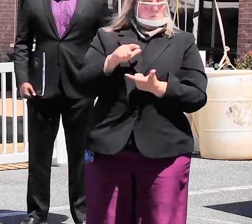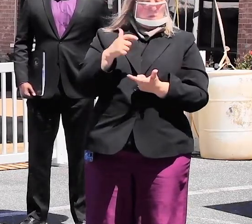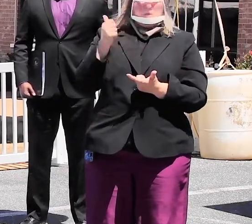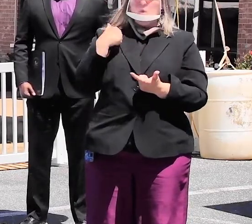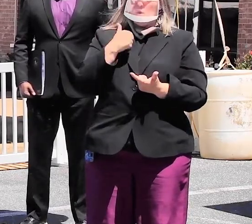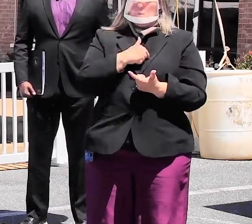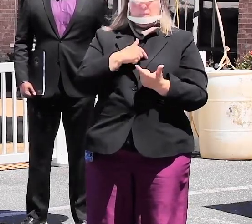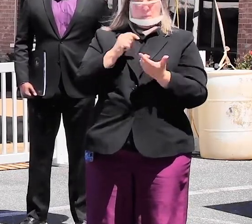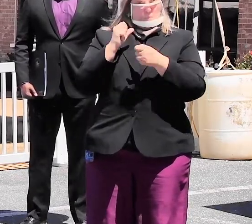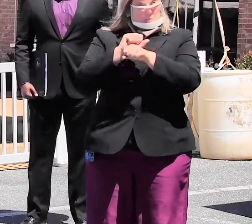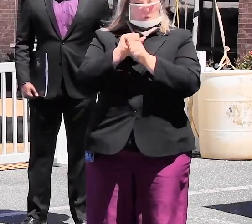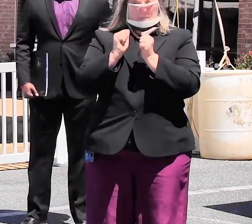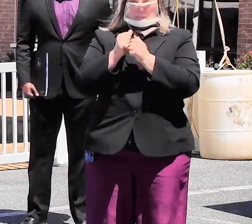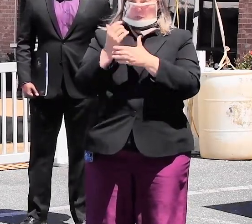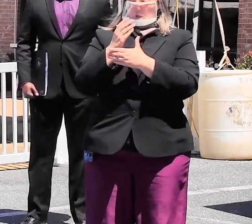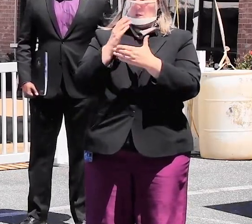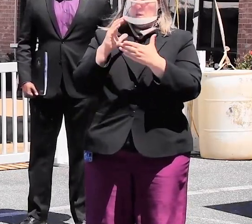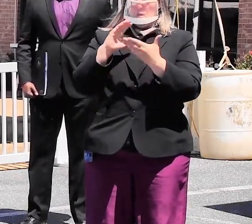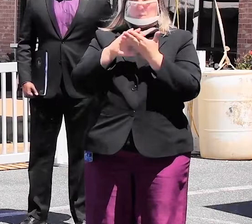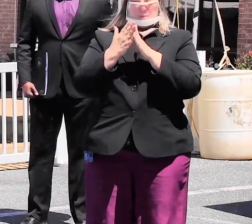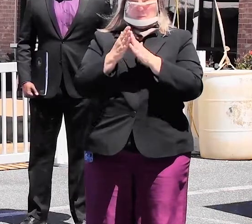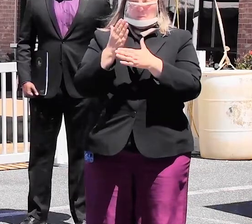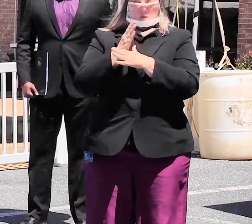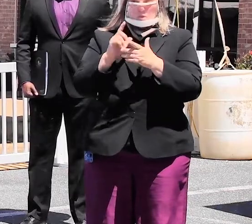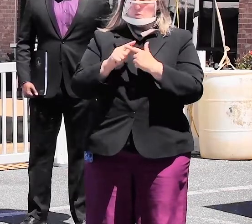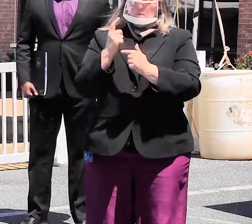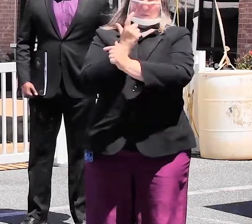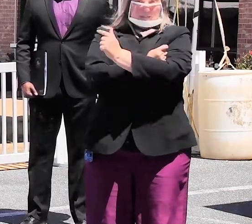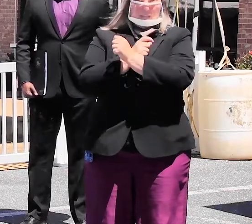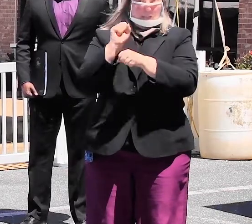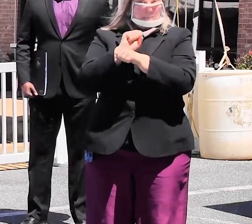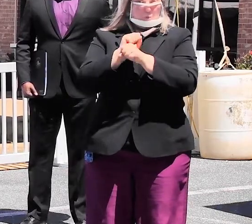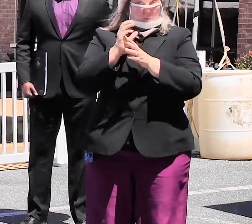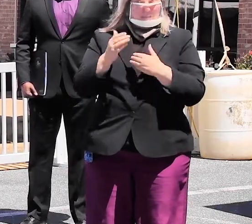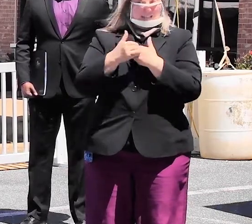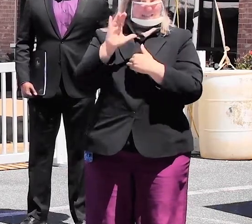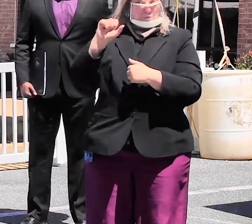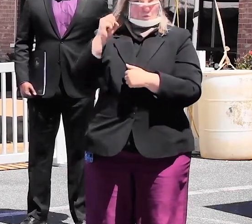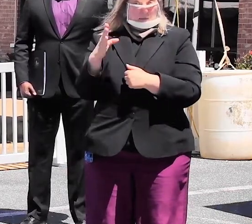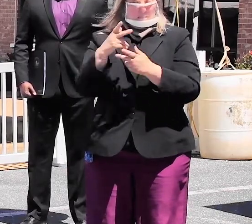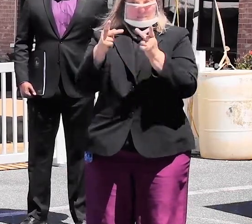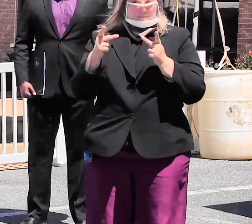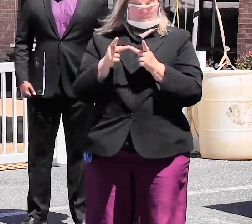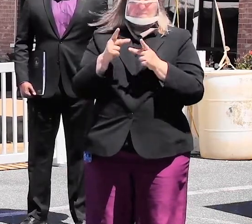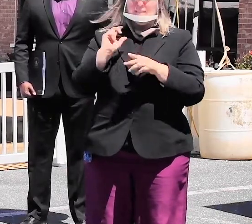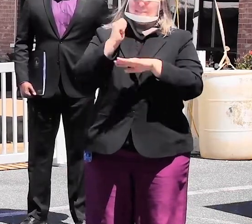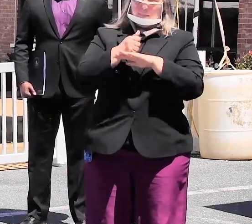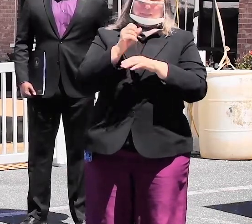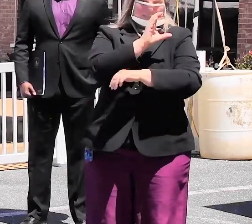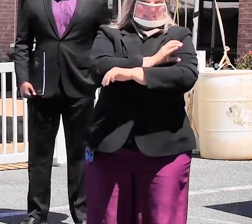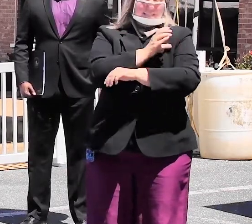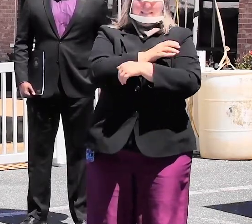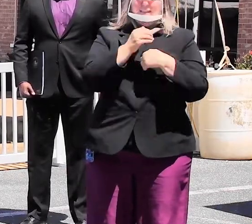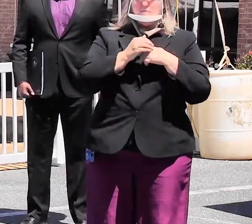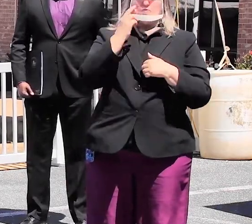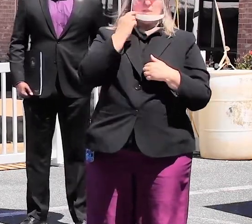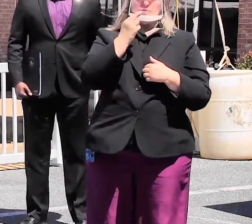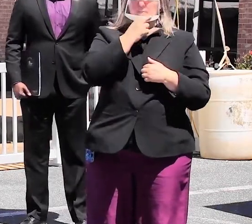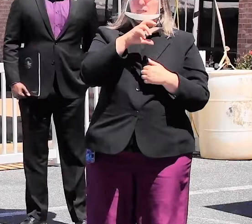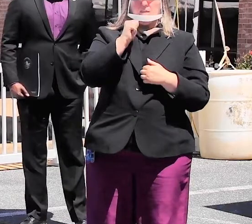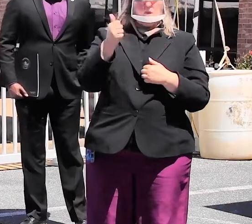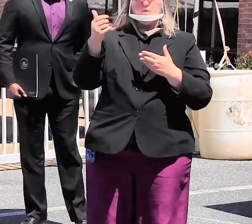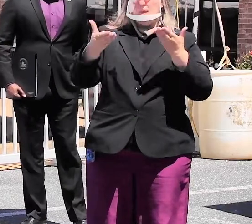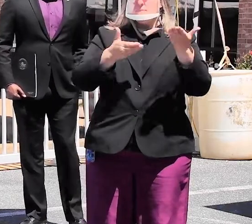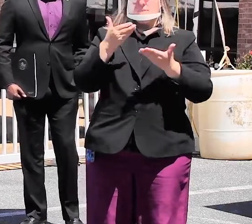our community partners to vaccinate employees at their job sites, set up clinics at restaurants and other hospitality